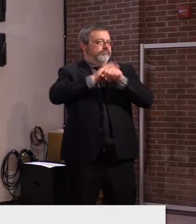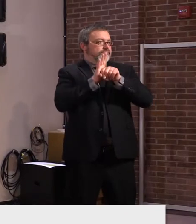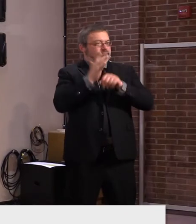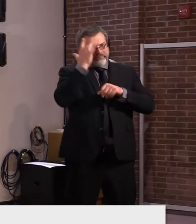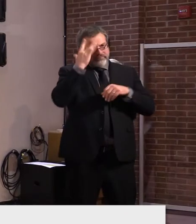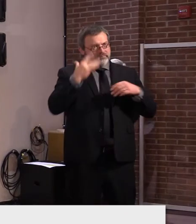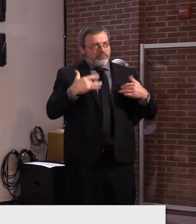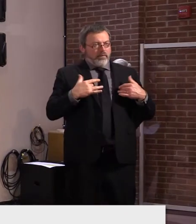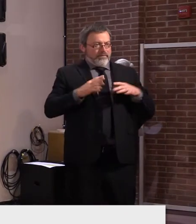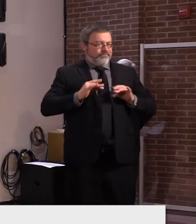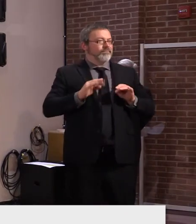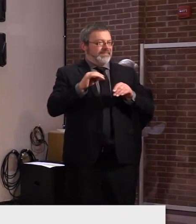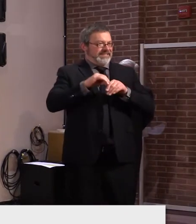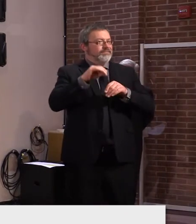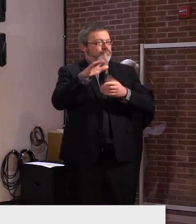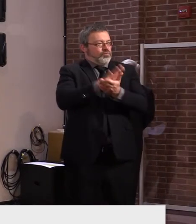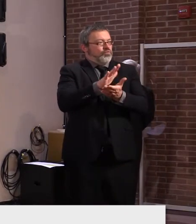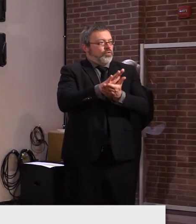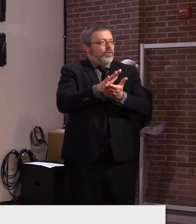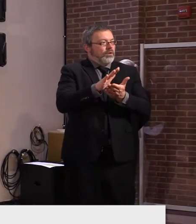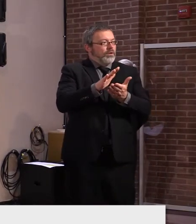cases have happened in the previous 7 days.